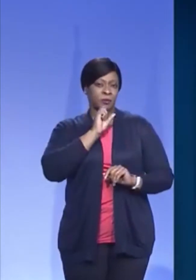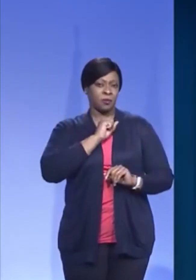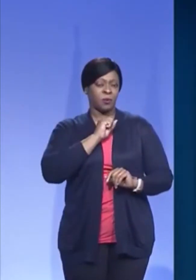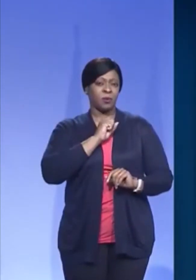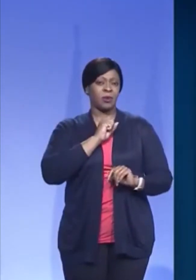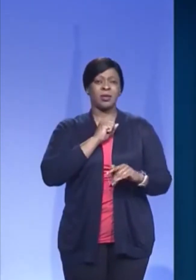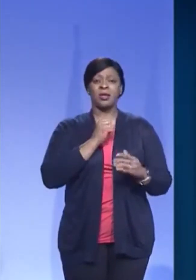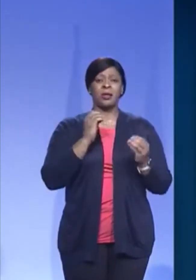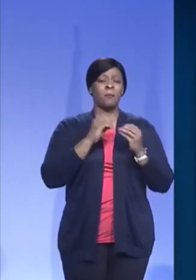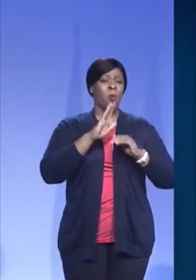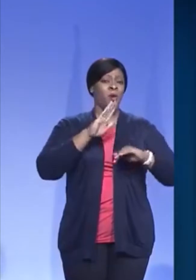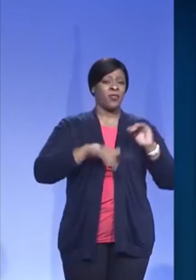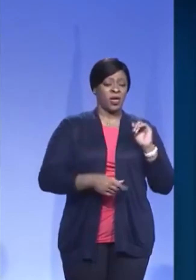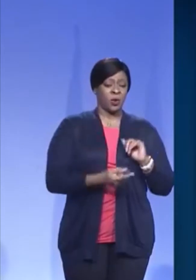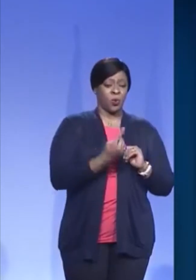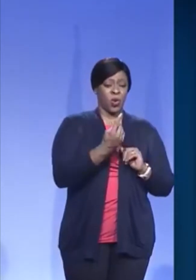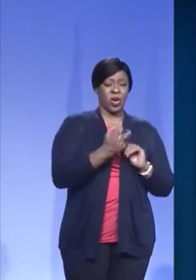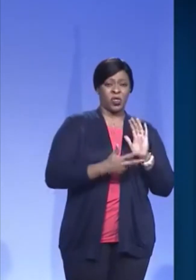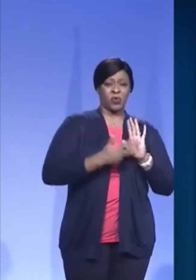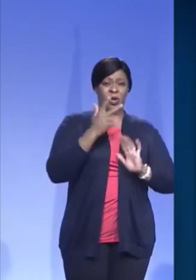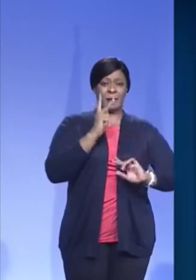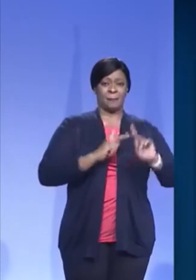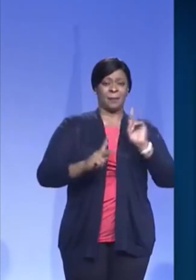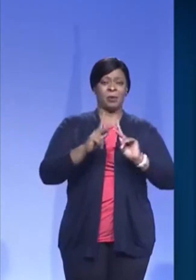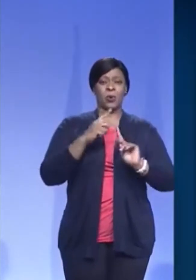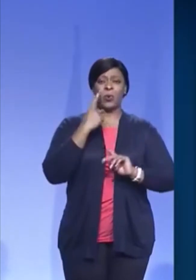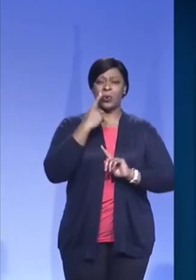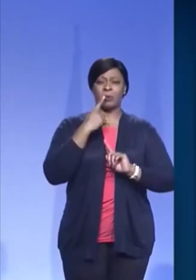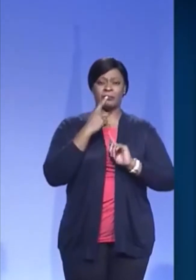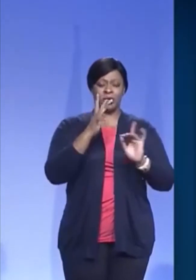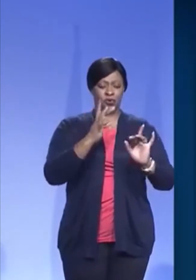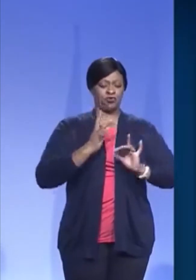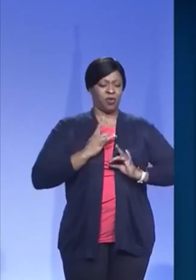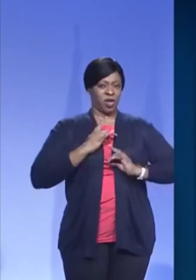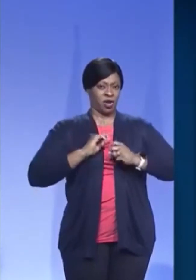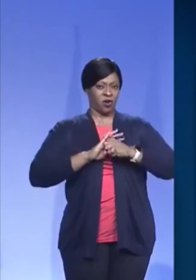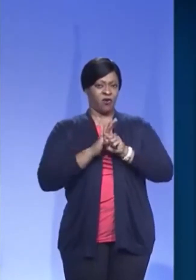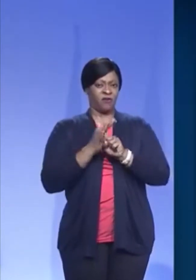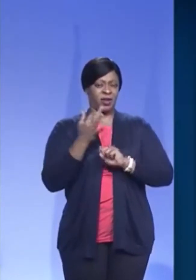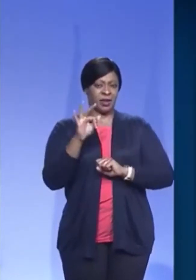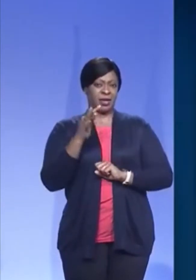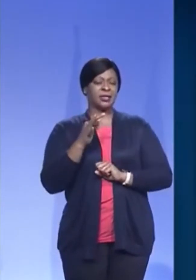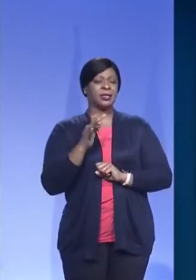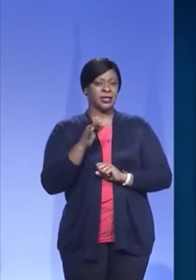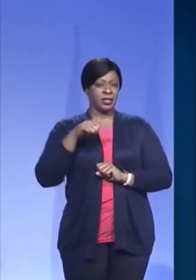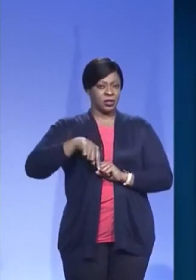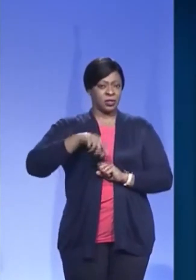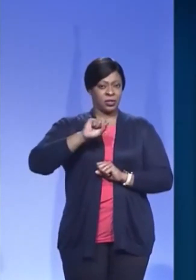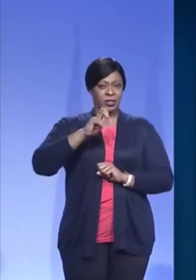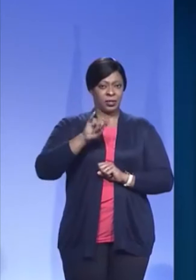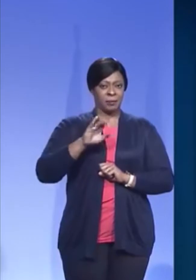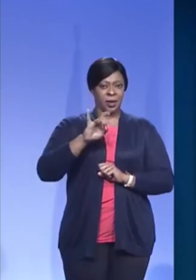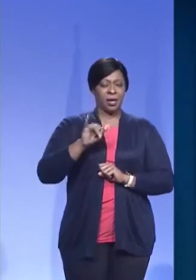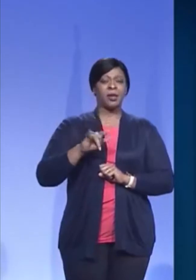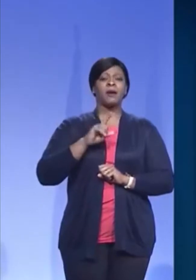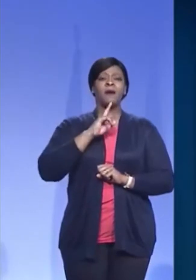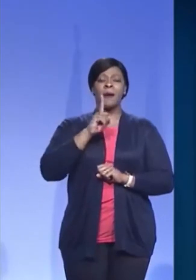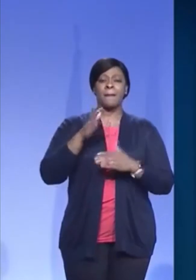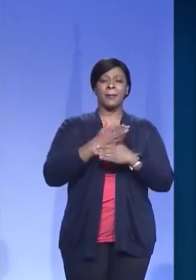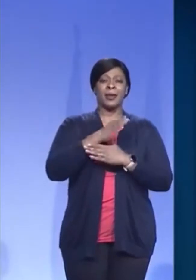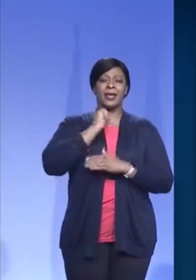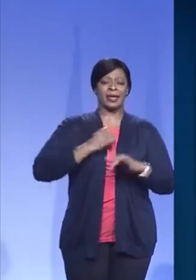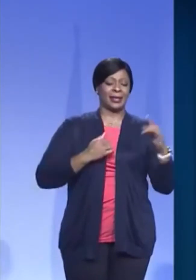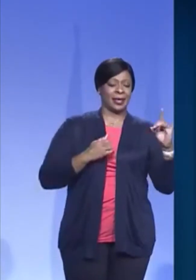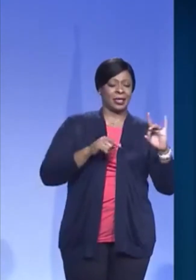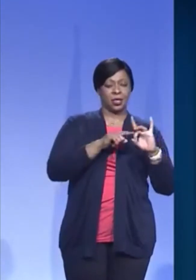than 1 in 3 of the people who contract COVID-19 disease in Shelby County are in between 18